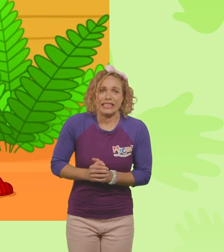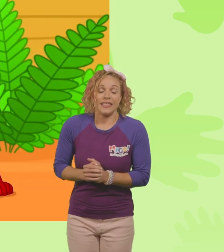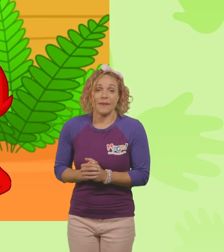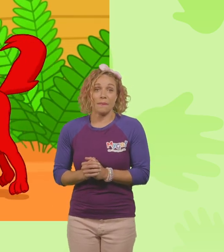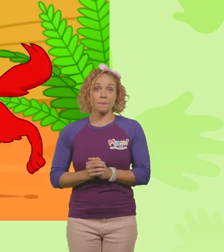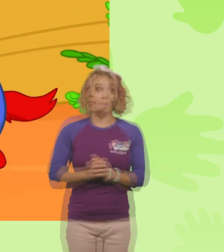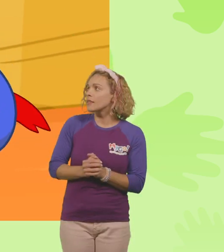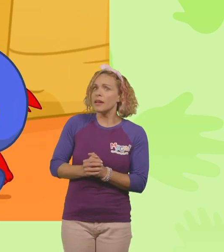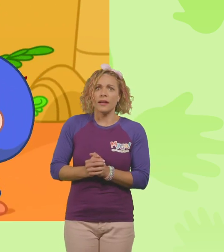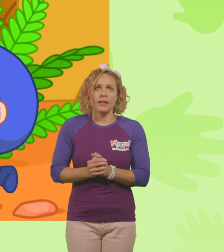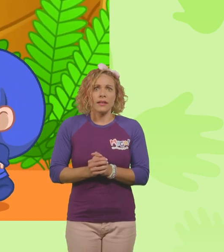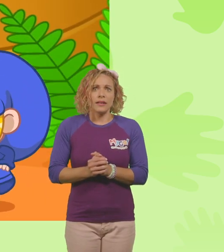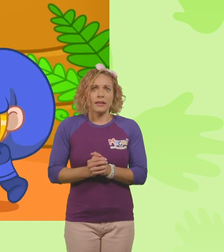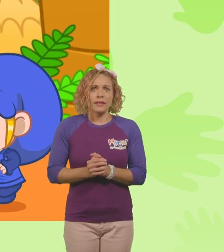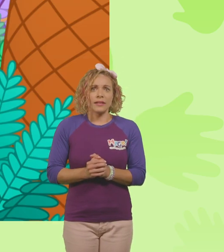Bandits!